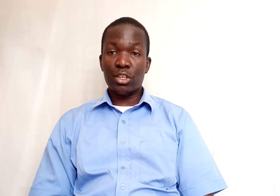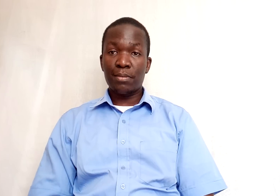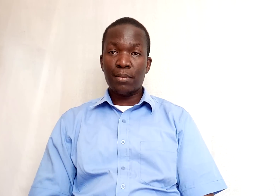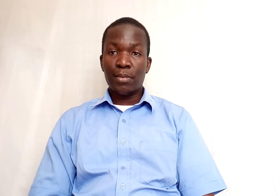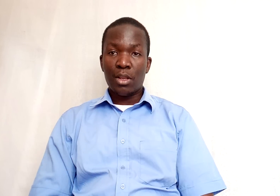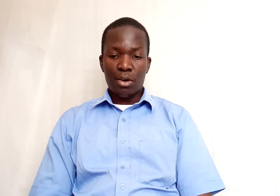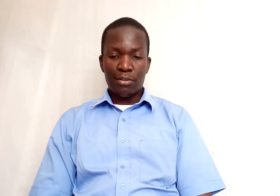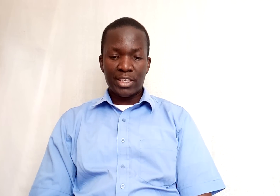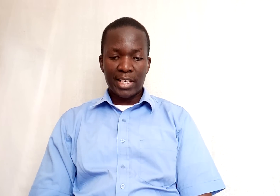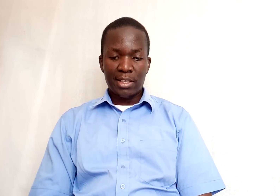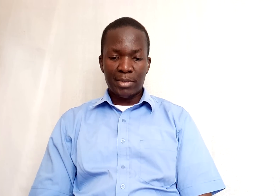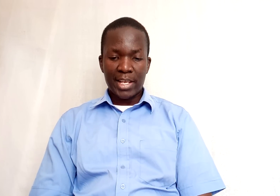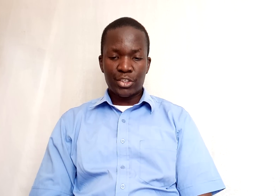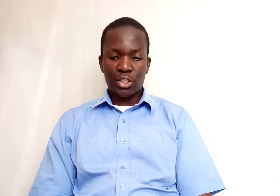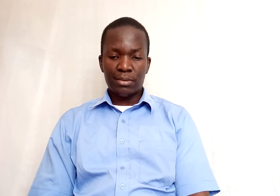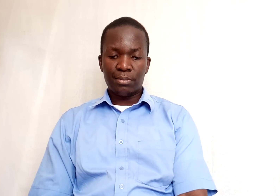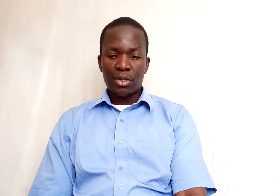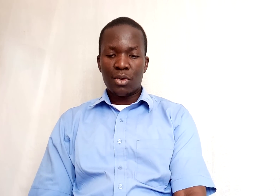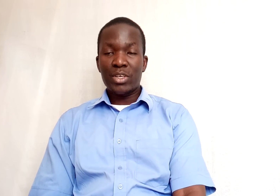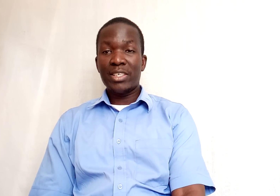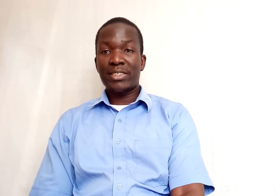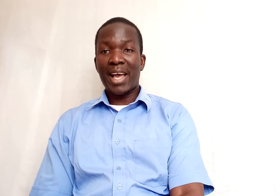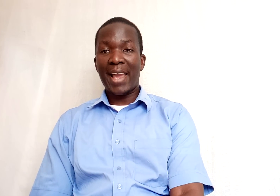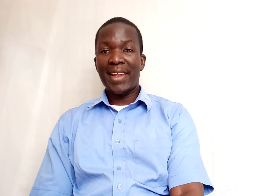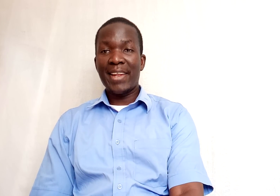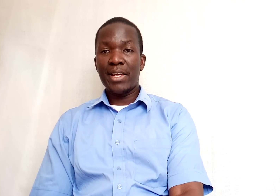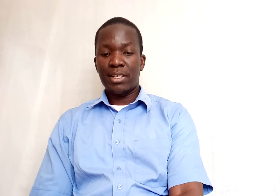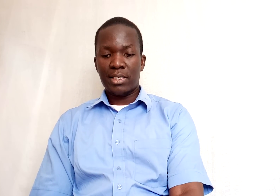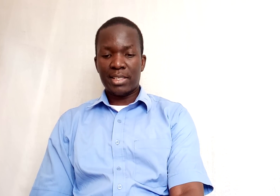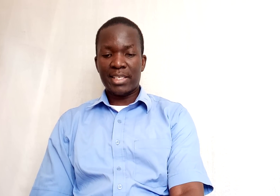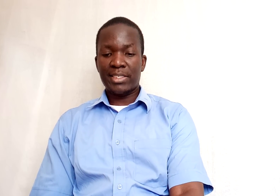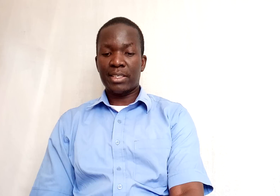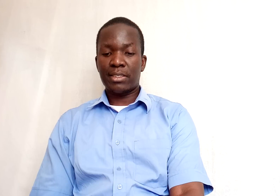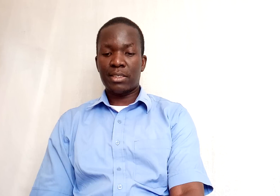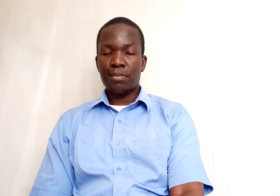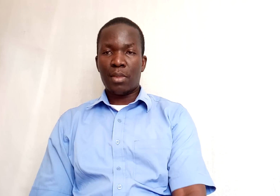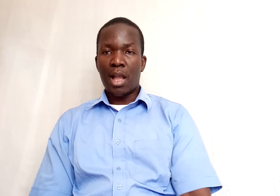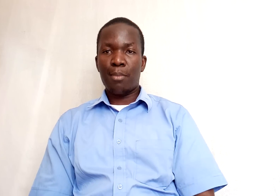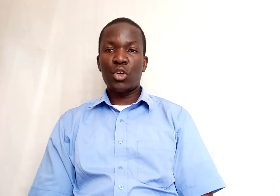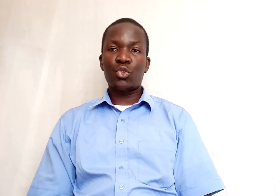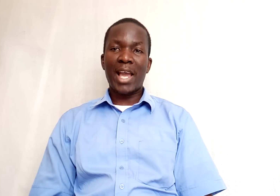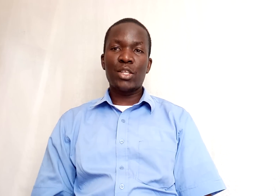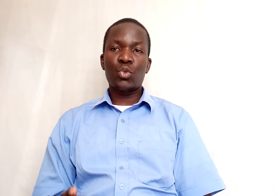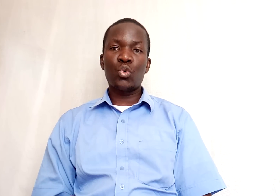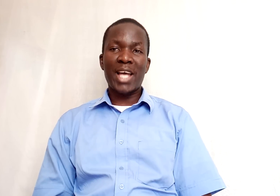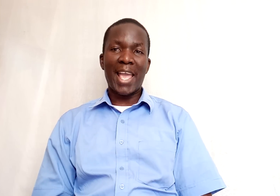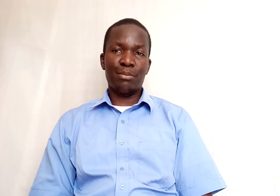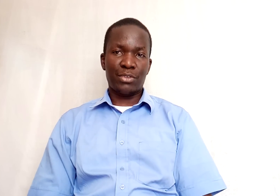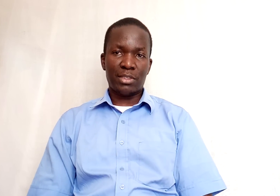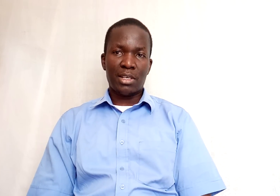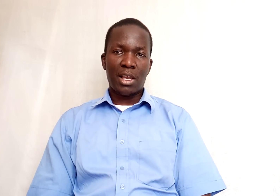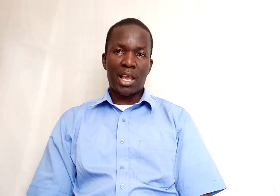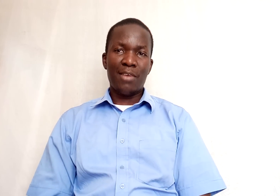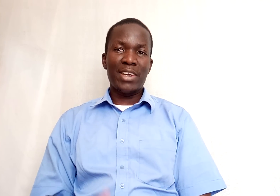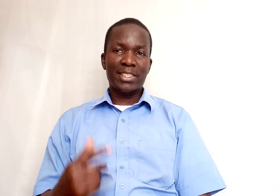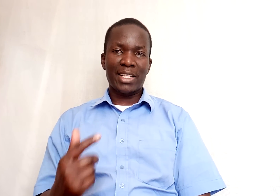section of this examination, which is signed sentences. I'm going to sign 2 times. Every